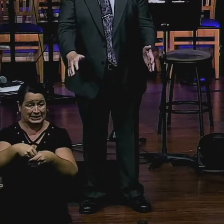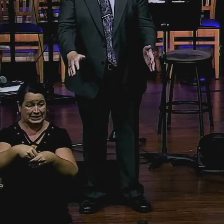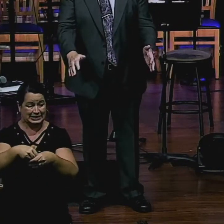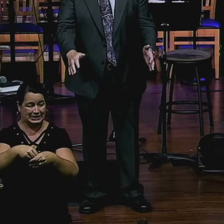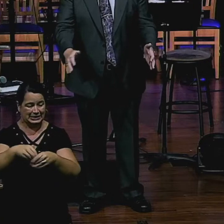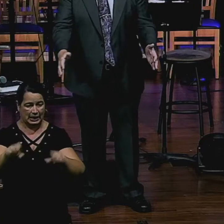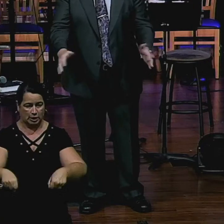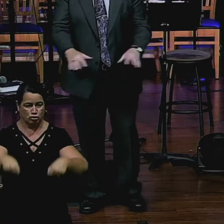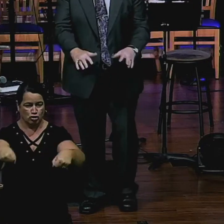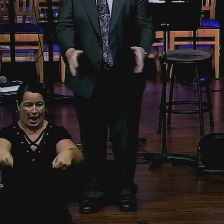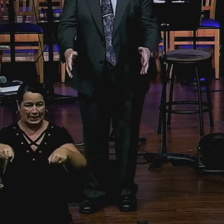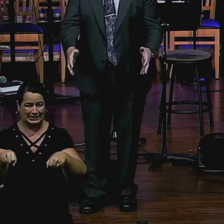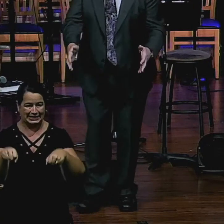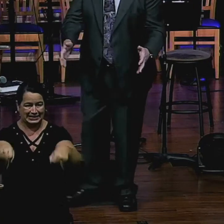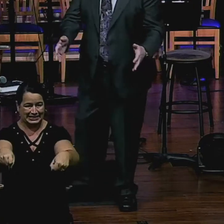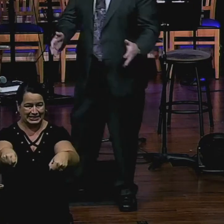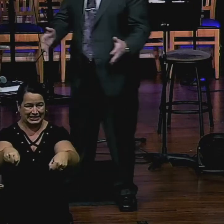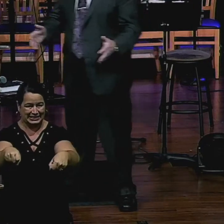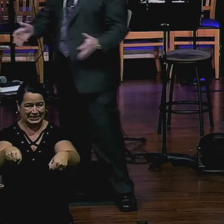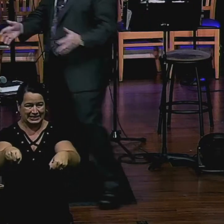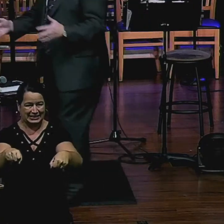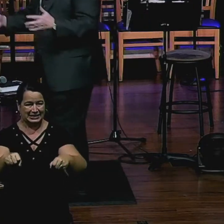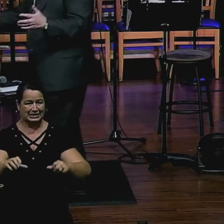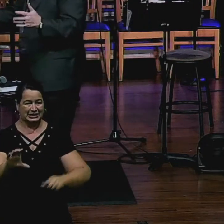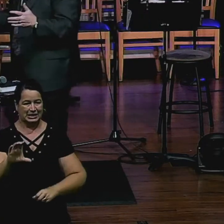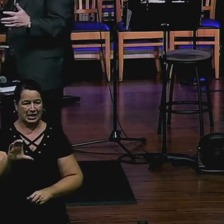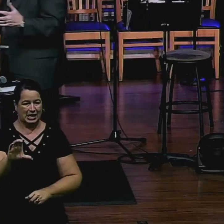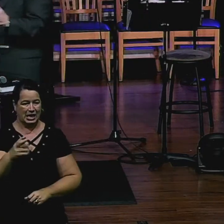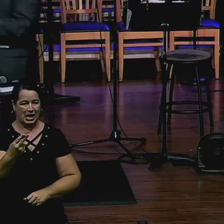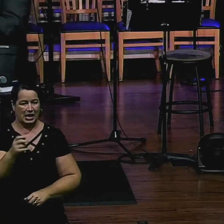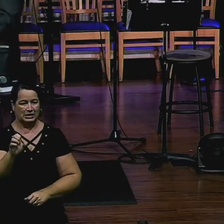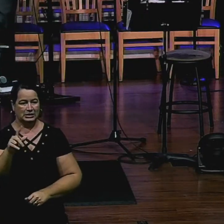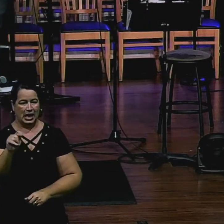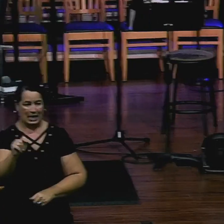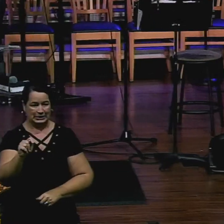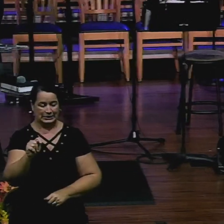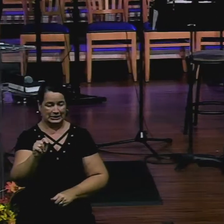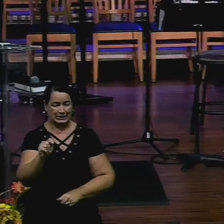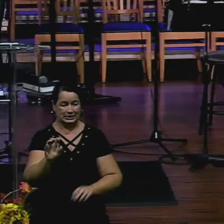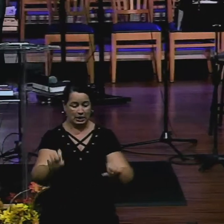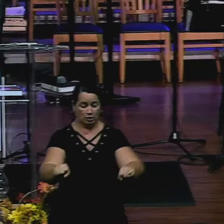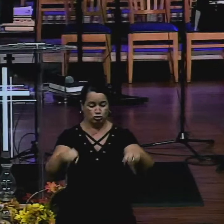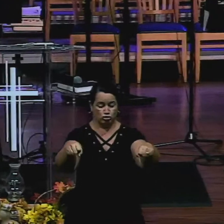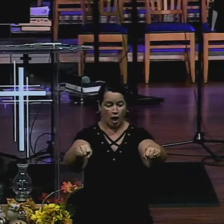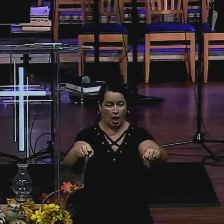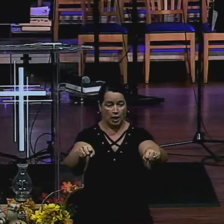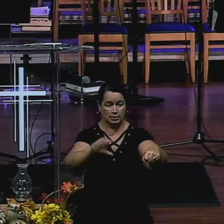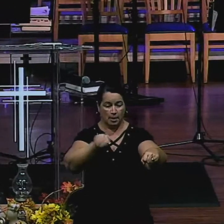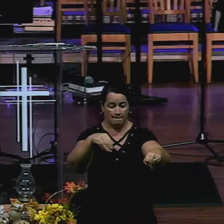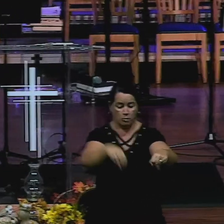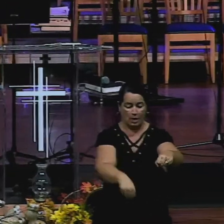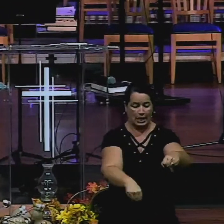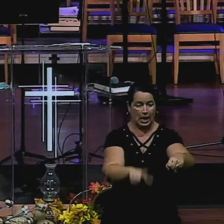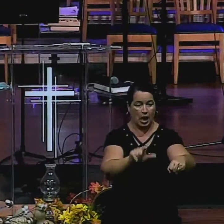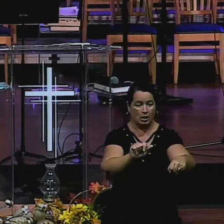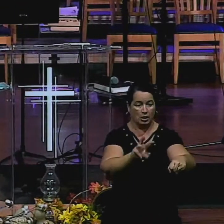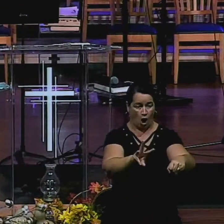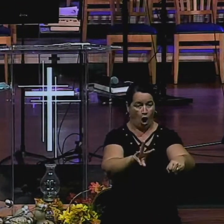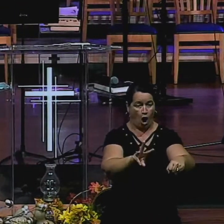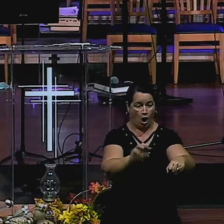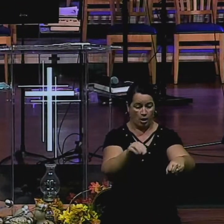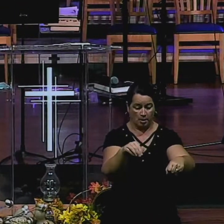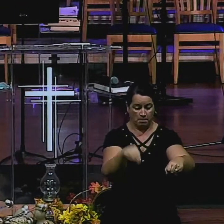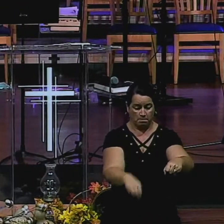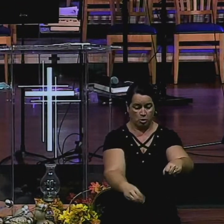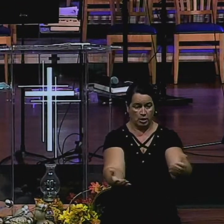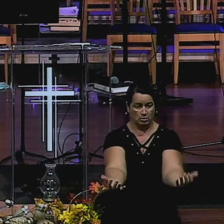chest. And in that little chest, I want you to put the testimony. What is that? The law. And what did James say? If you've